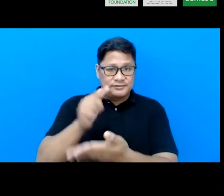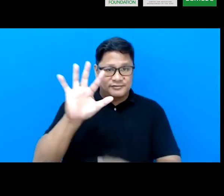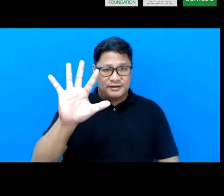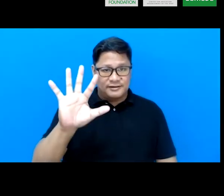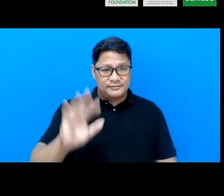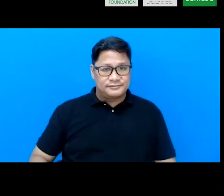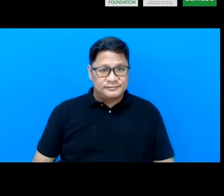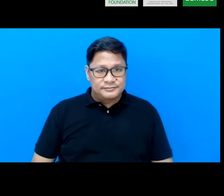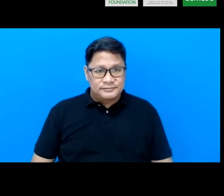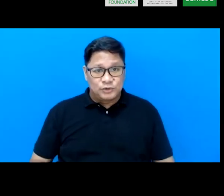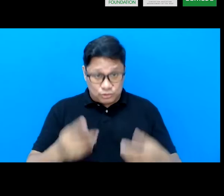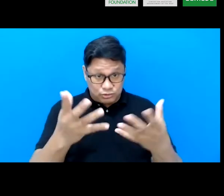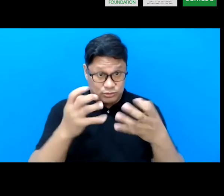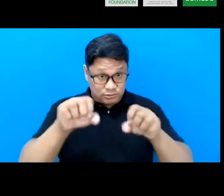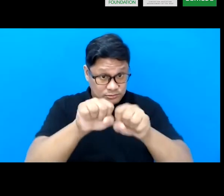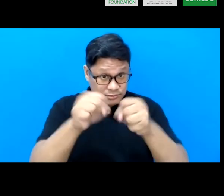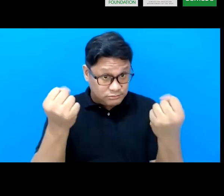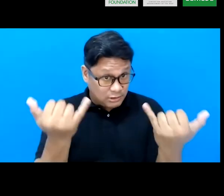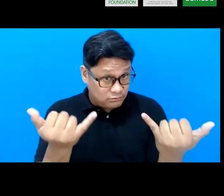Or you want to take a break now? It's